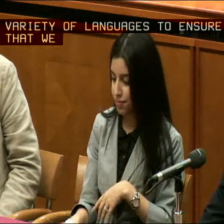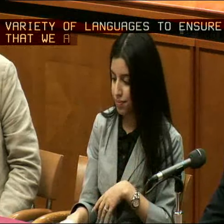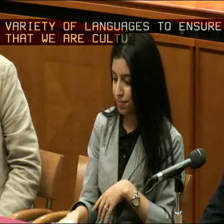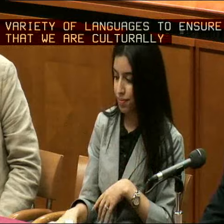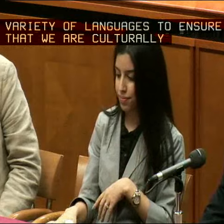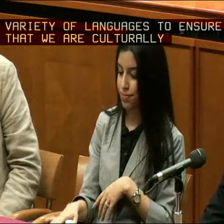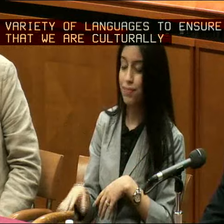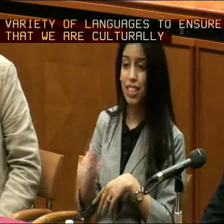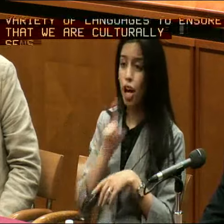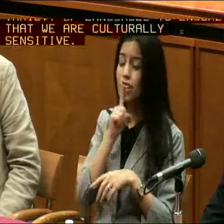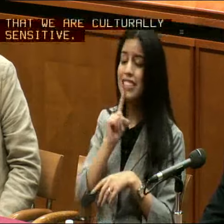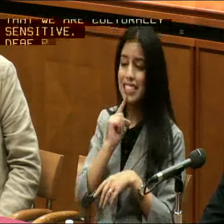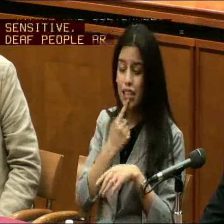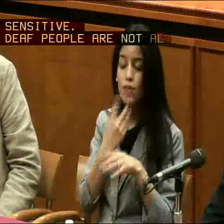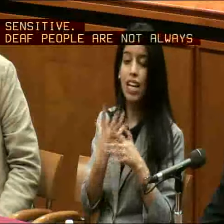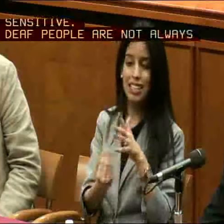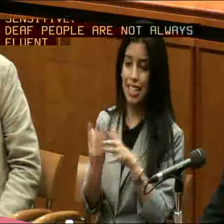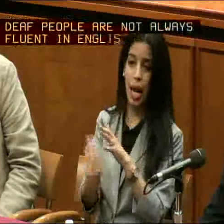Sign Language.